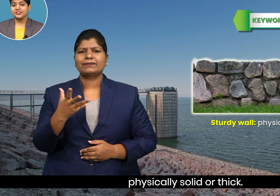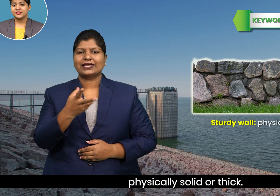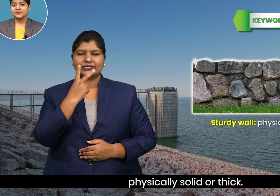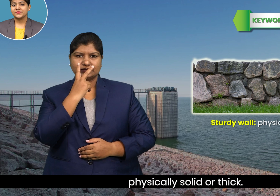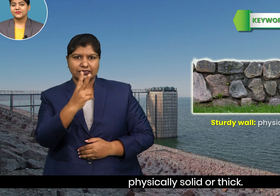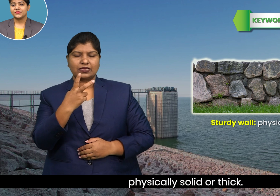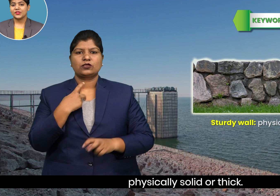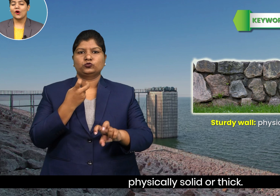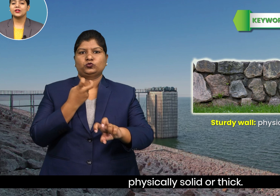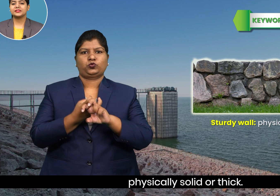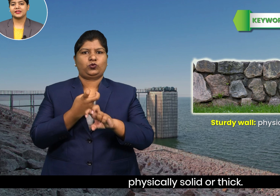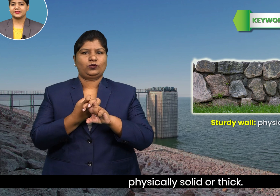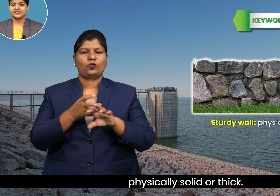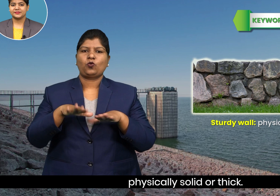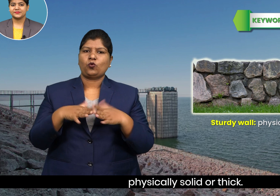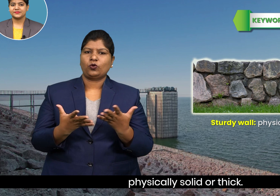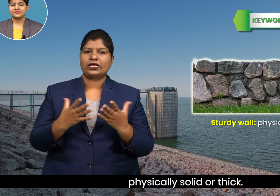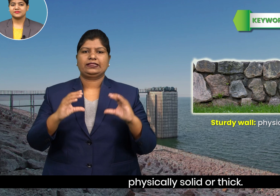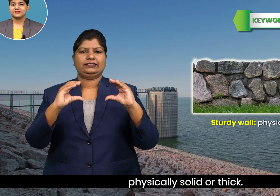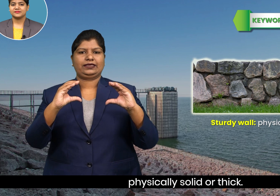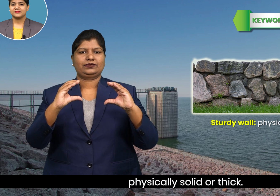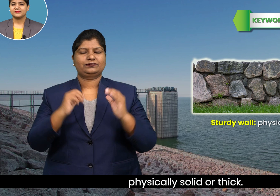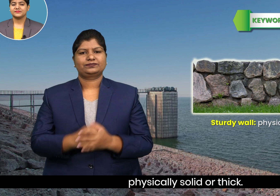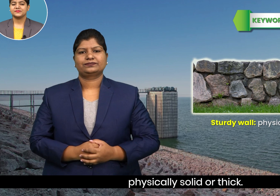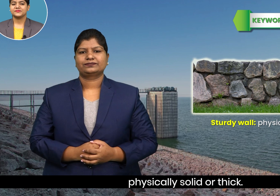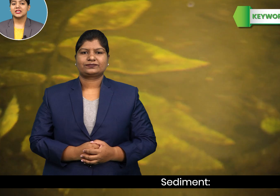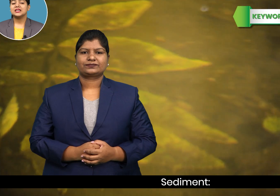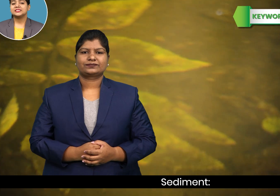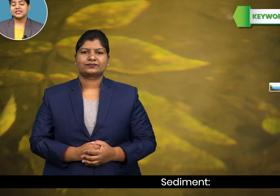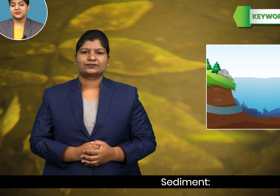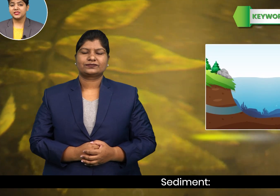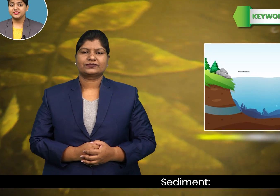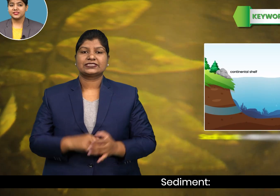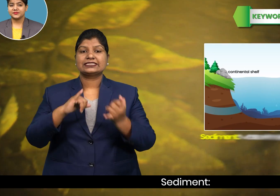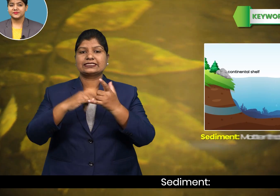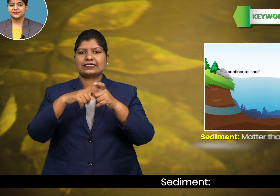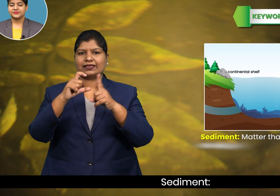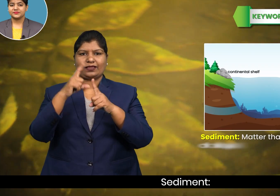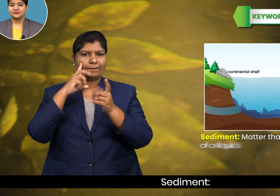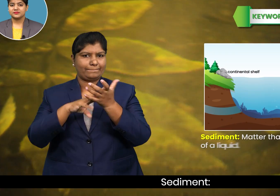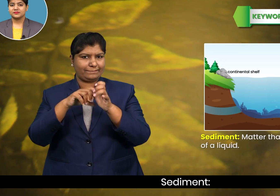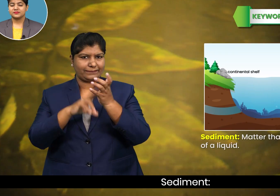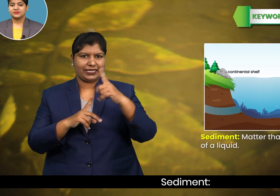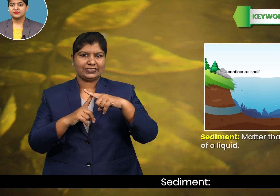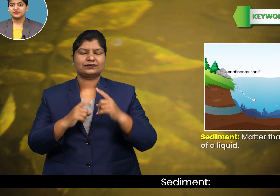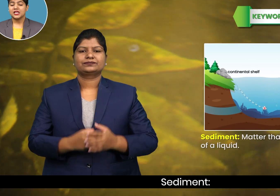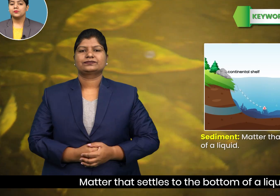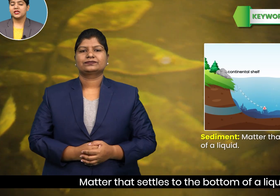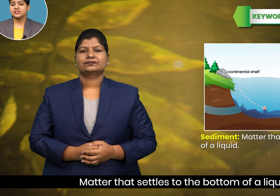or thick sediment method